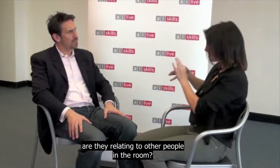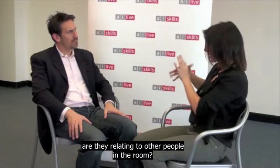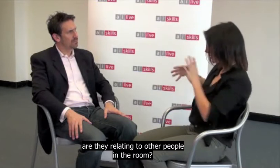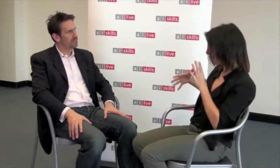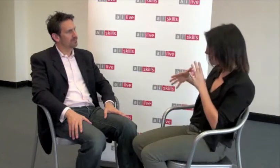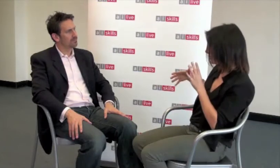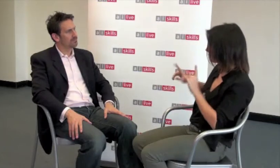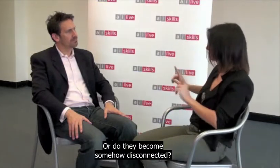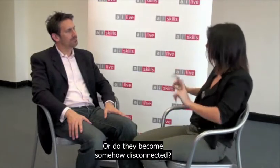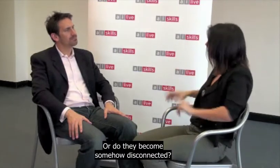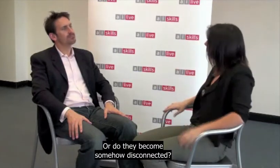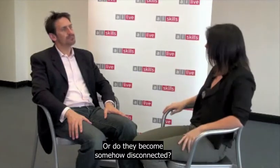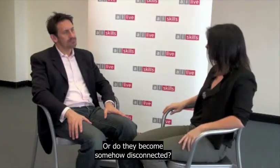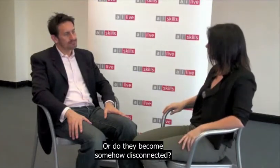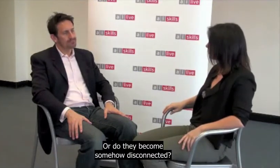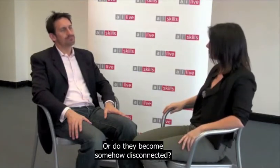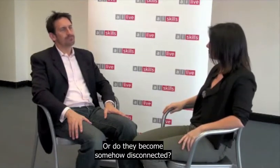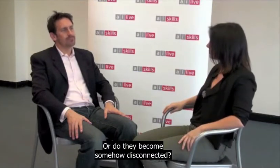room or do they become somehow disconnected?